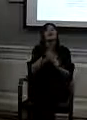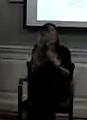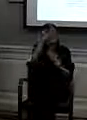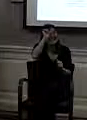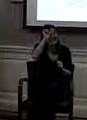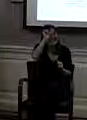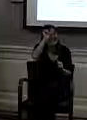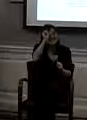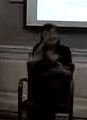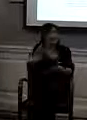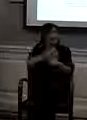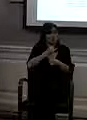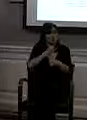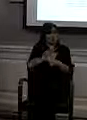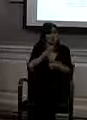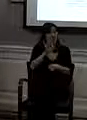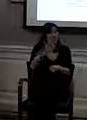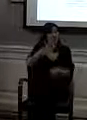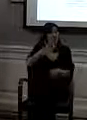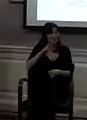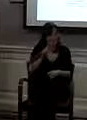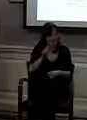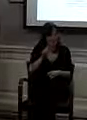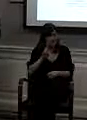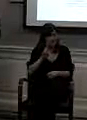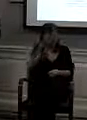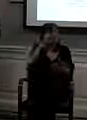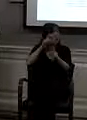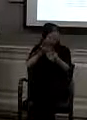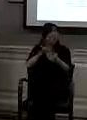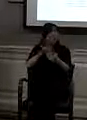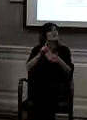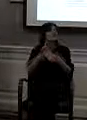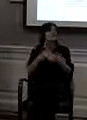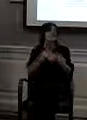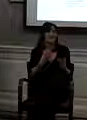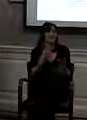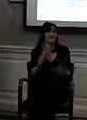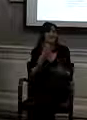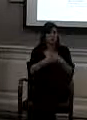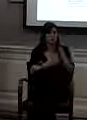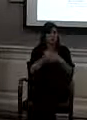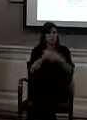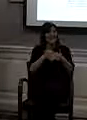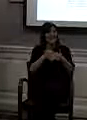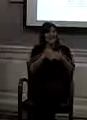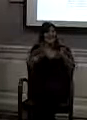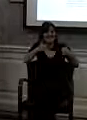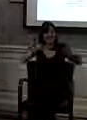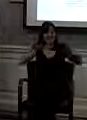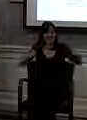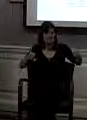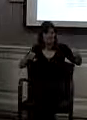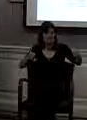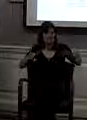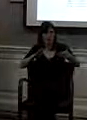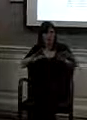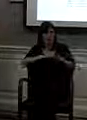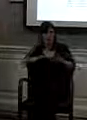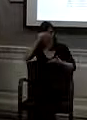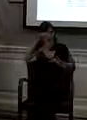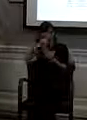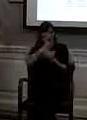Rights. And its mission is to provide education in human rights through a two-year distance learning course offered as a diploma, which is